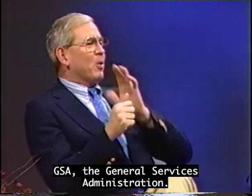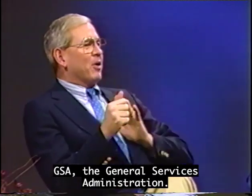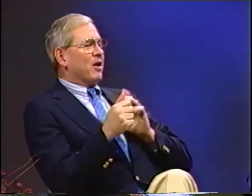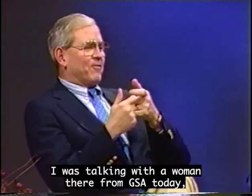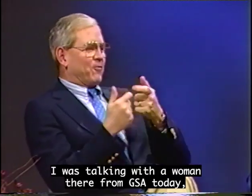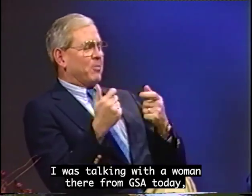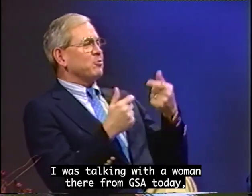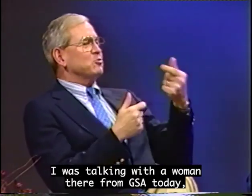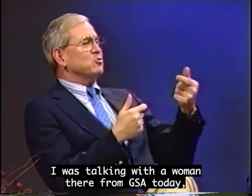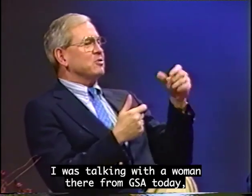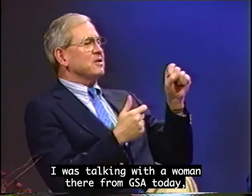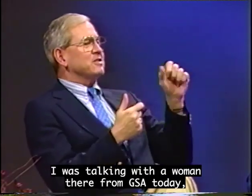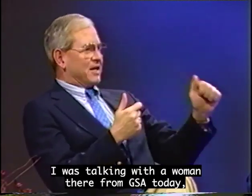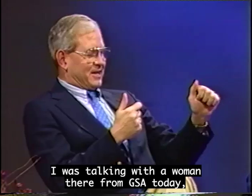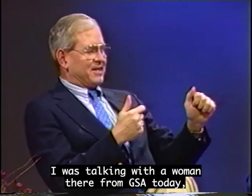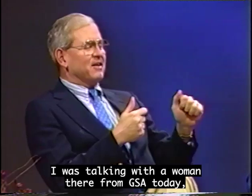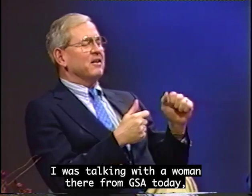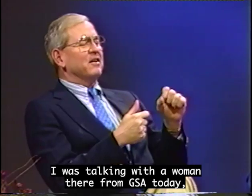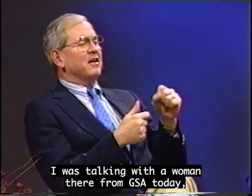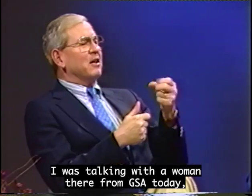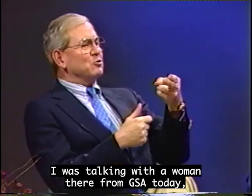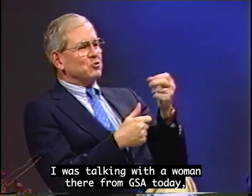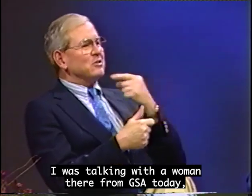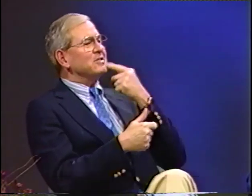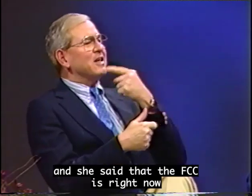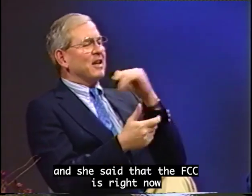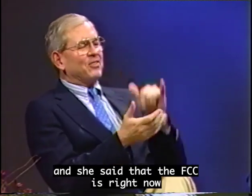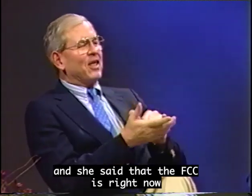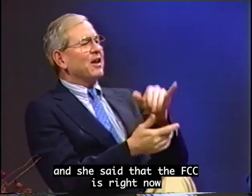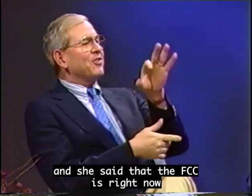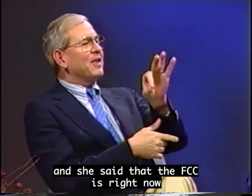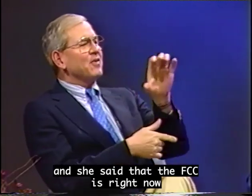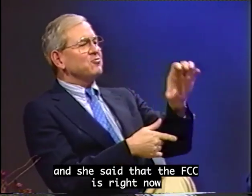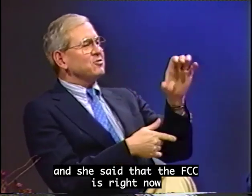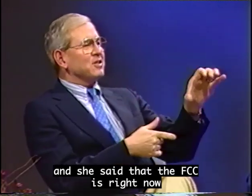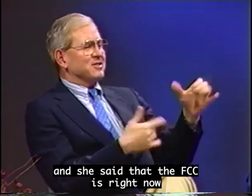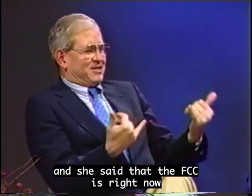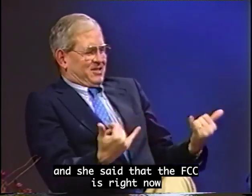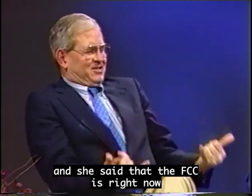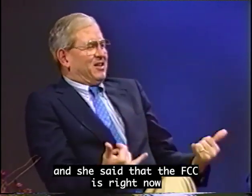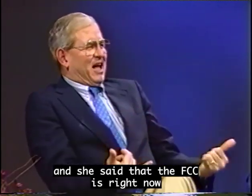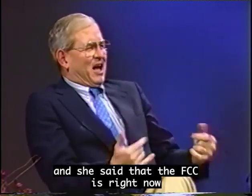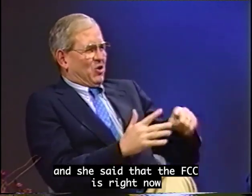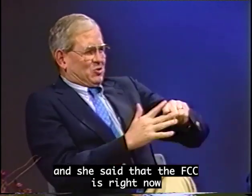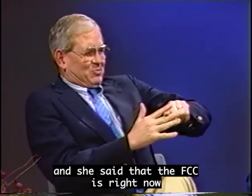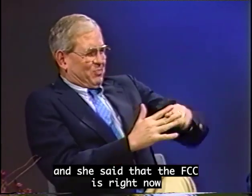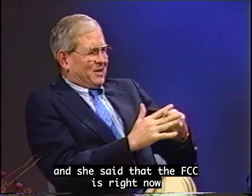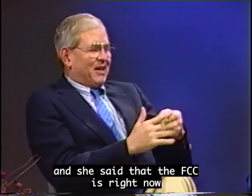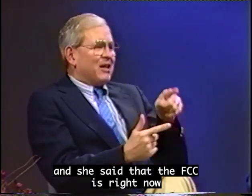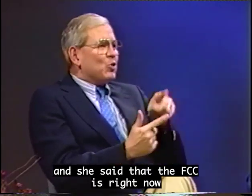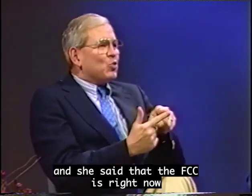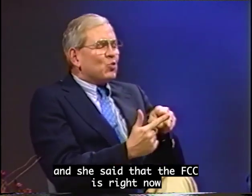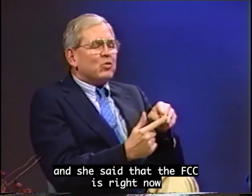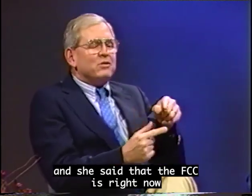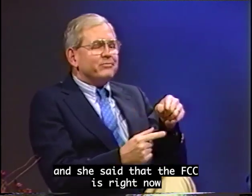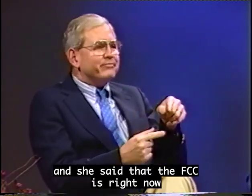Administration. I was talking with a woman there from GSA today, and she said that the FCC is right